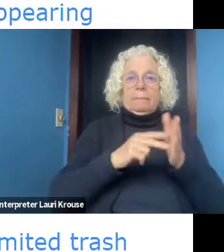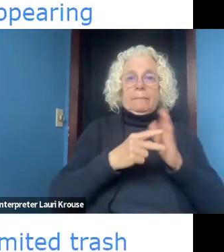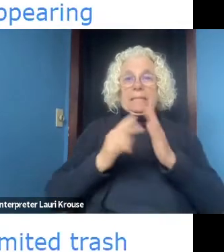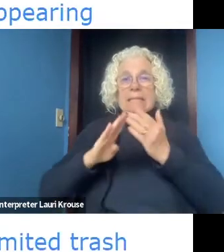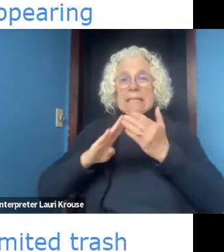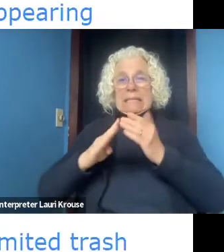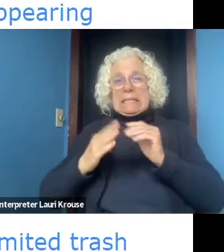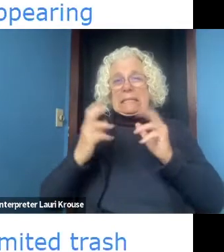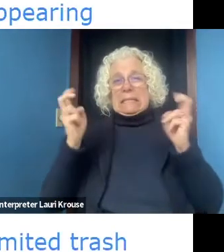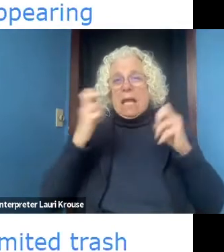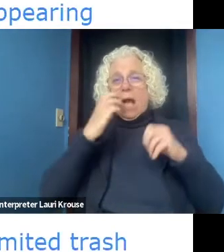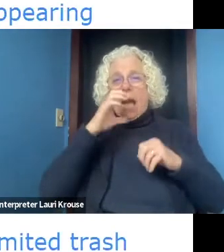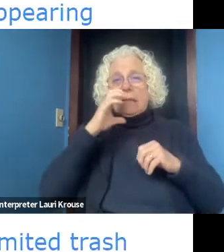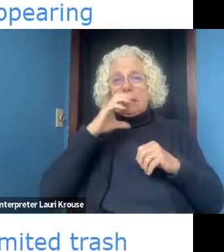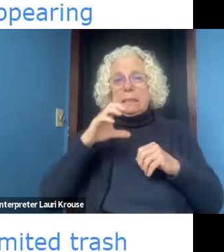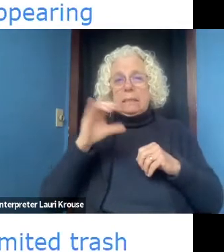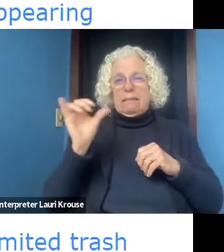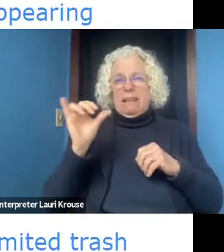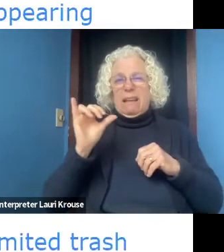Particularly,